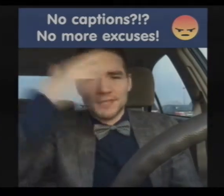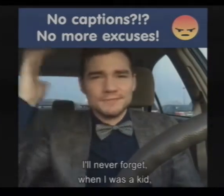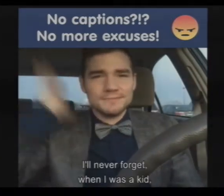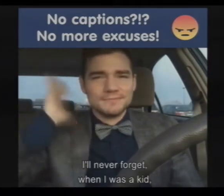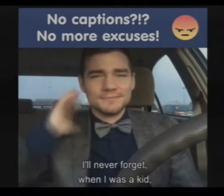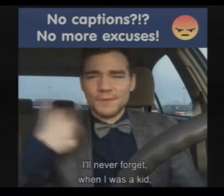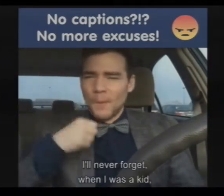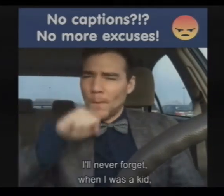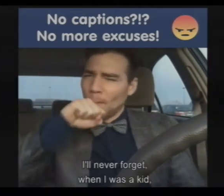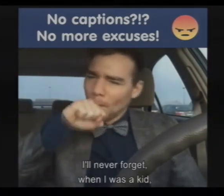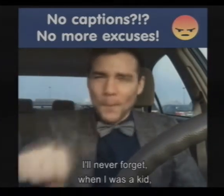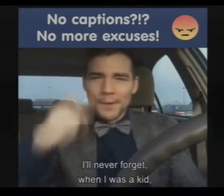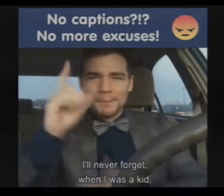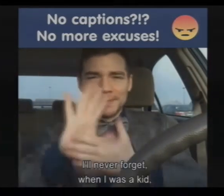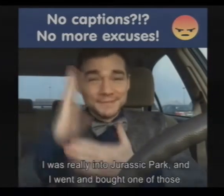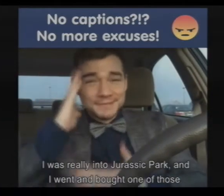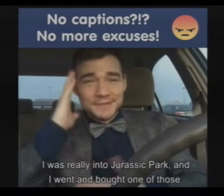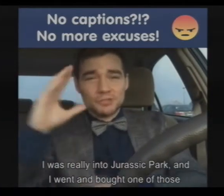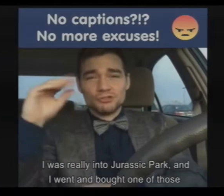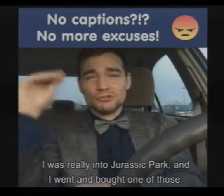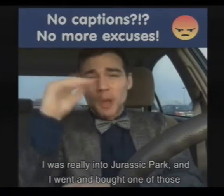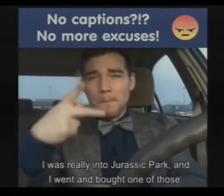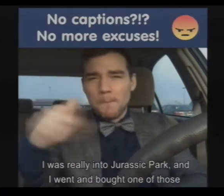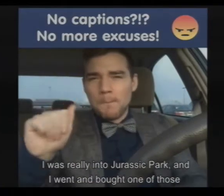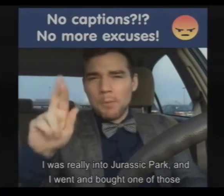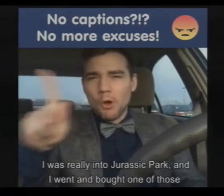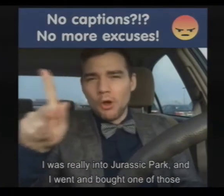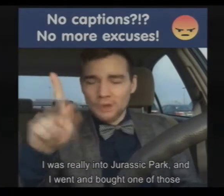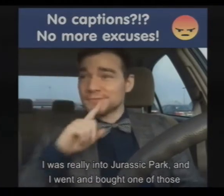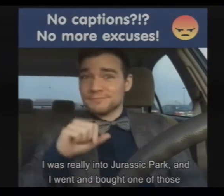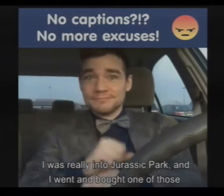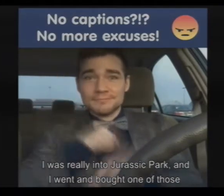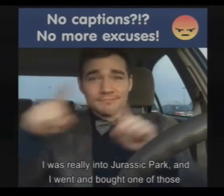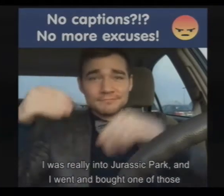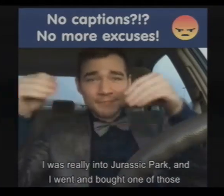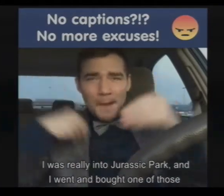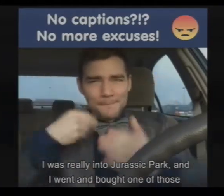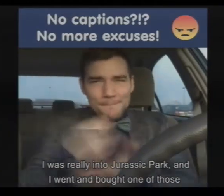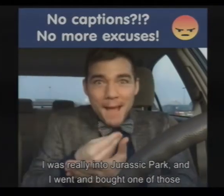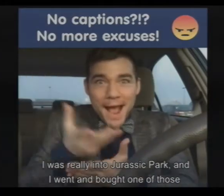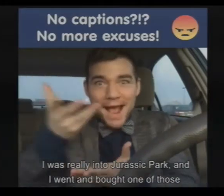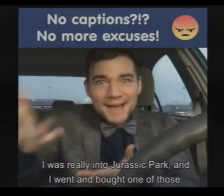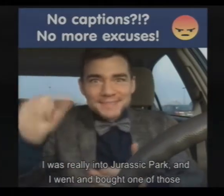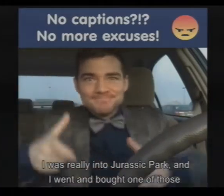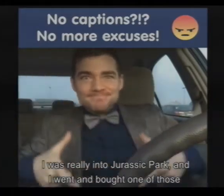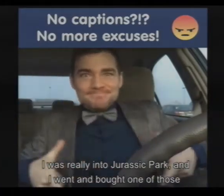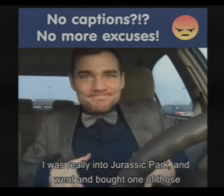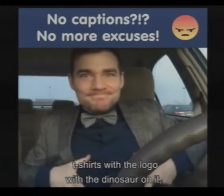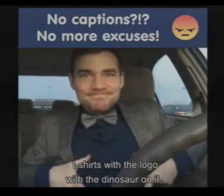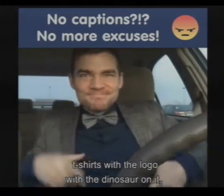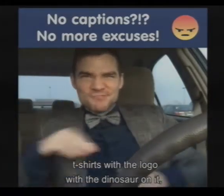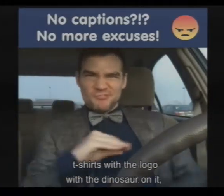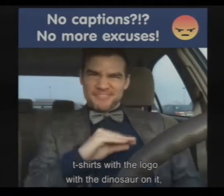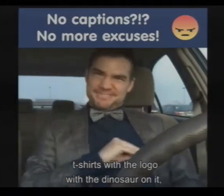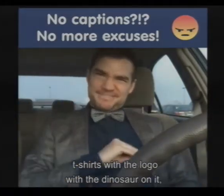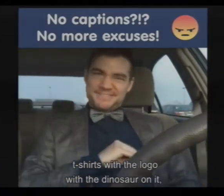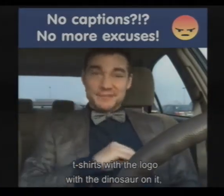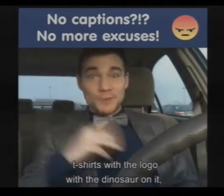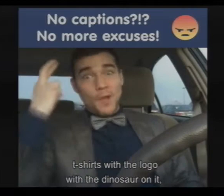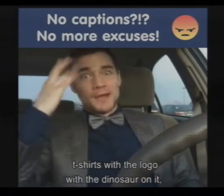I'll never forget when I was a kid. I was really into Jurassic Park. And I went and bought one of those t-shirts with the logo of the dinosaur on it